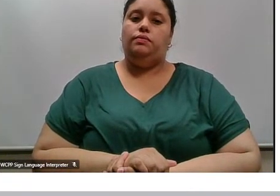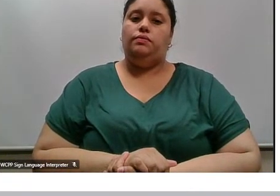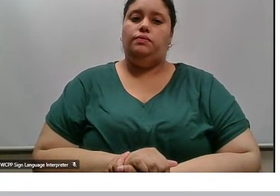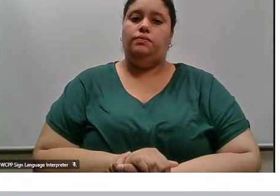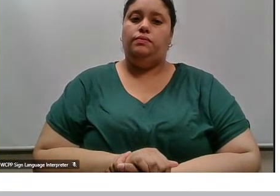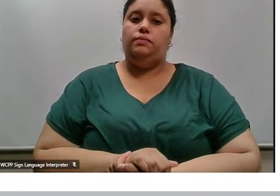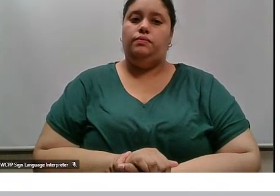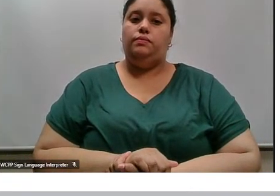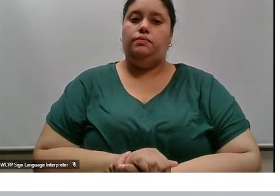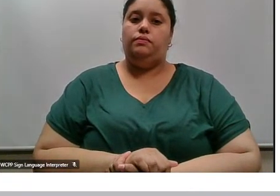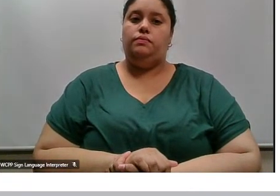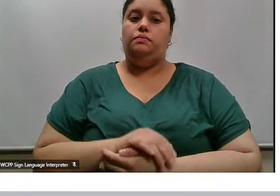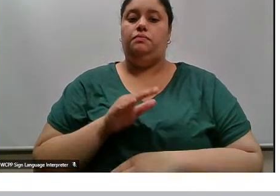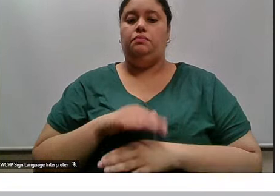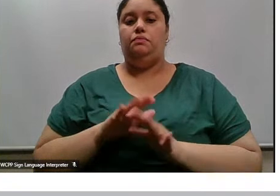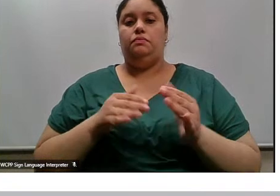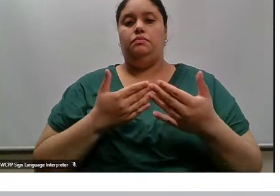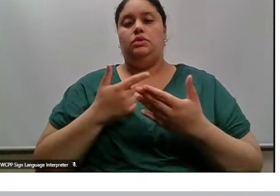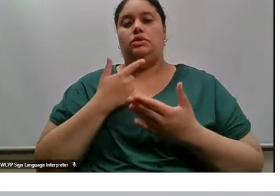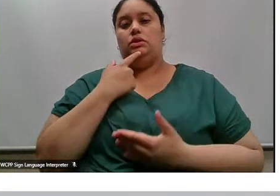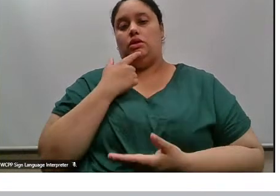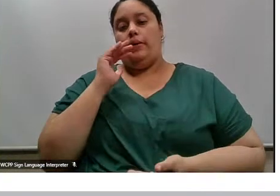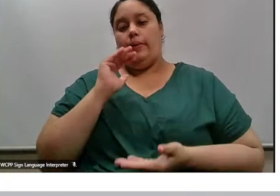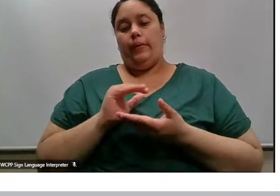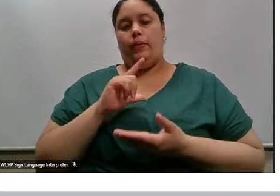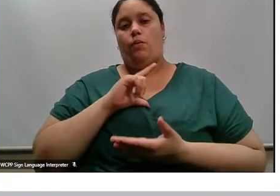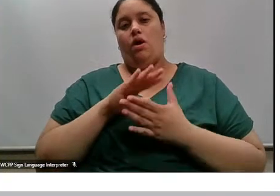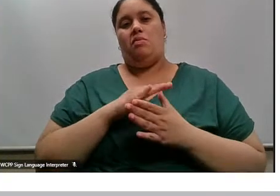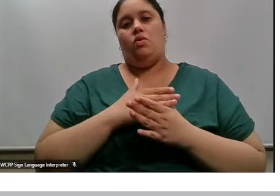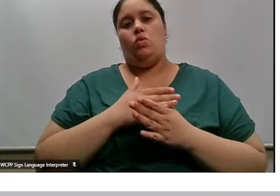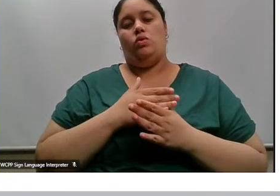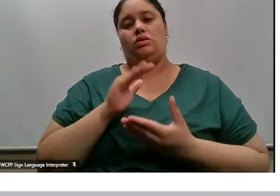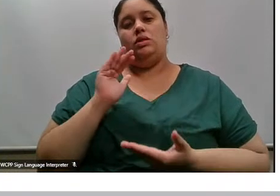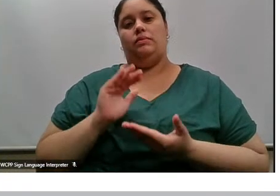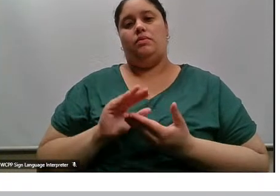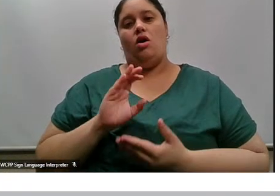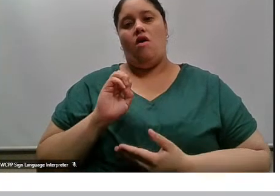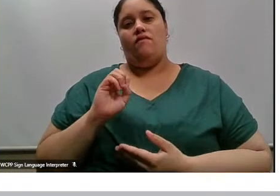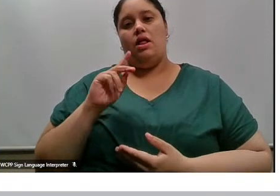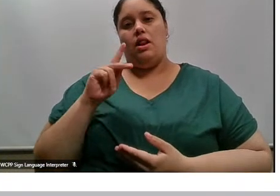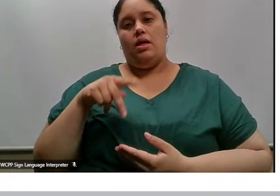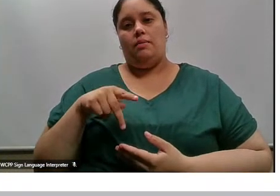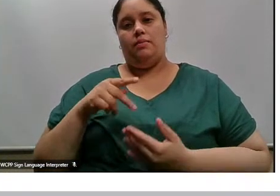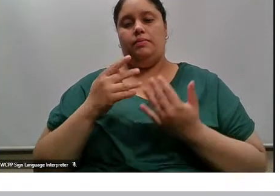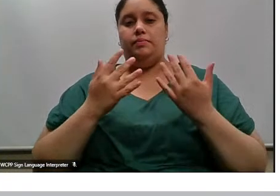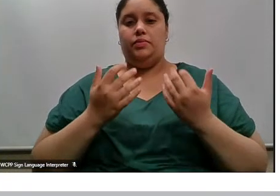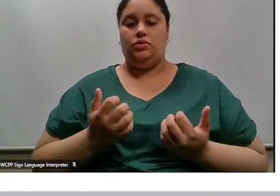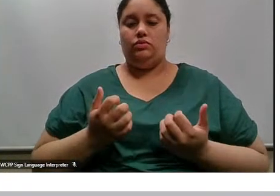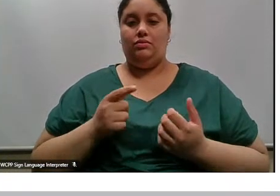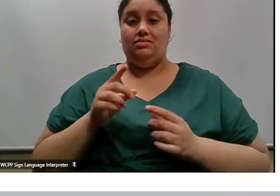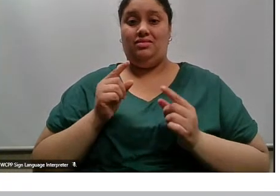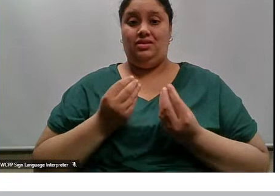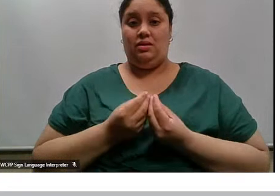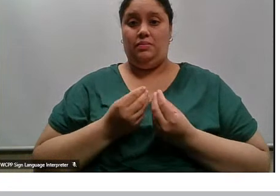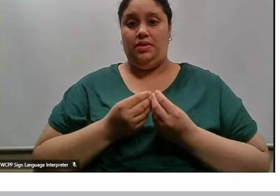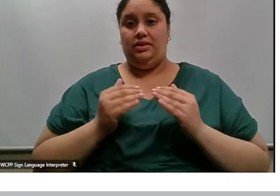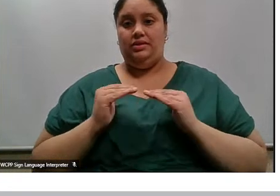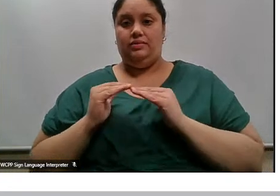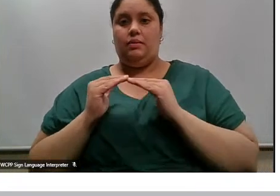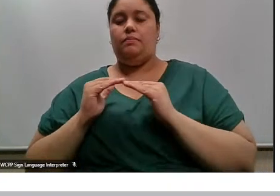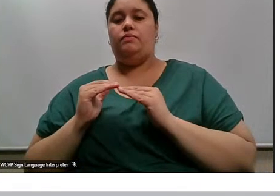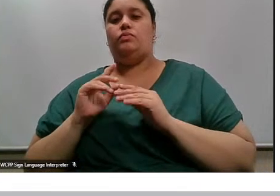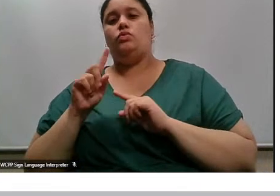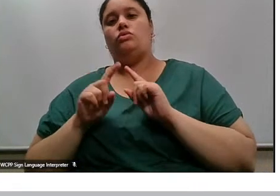On the box, they said decrease is due to the reduction of the LEAP budget. It's something similar to a question that was